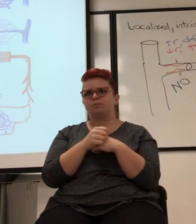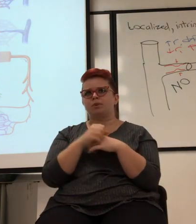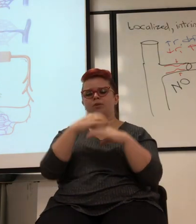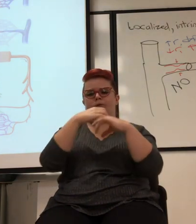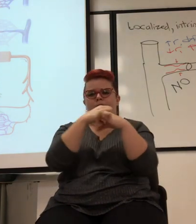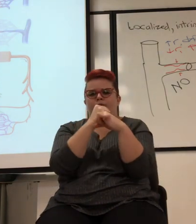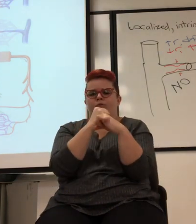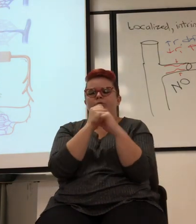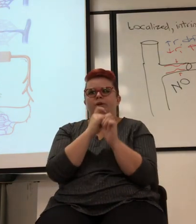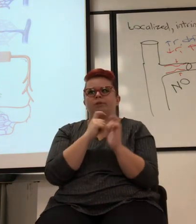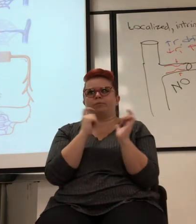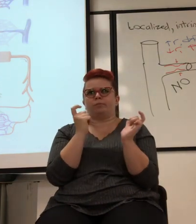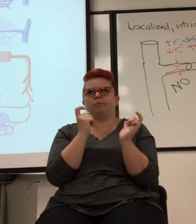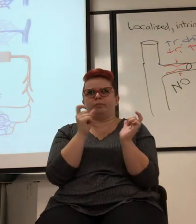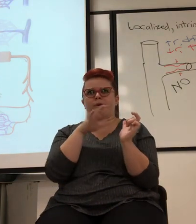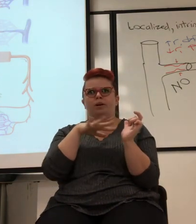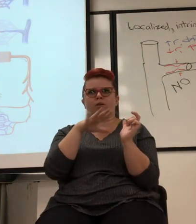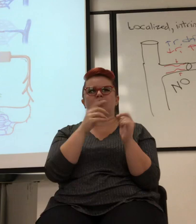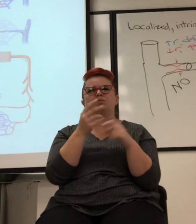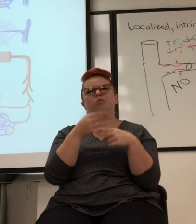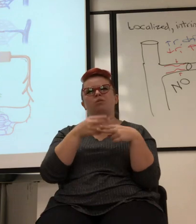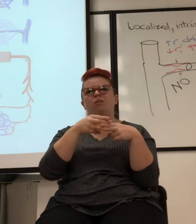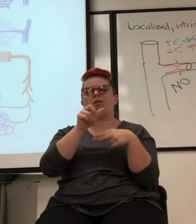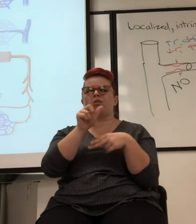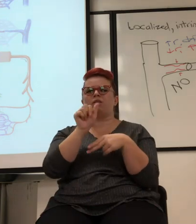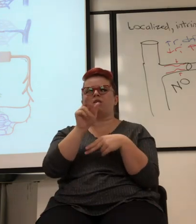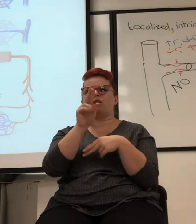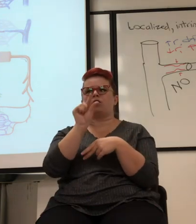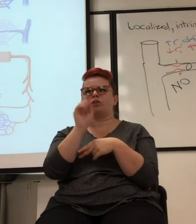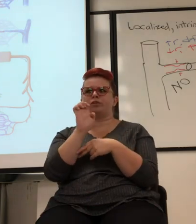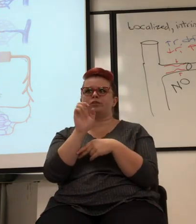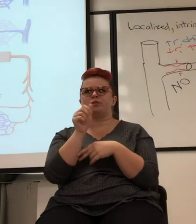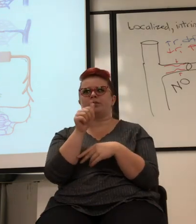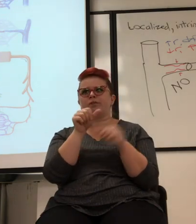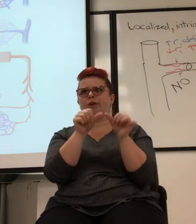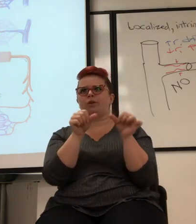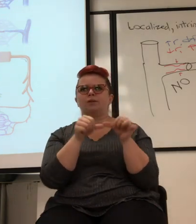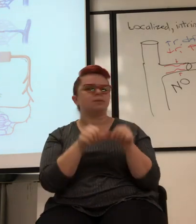So vasoconstrict, call this large, and then here,